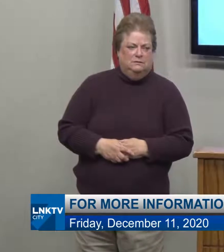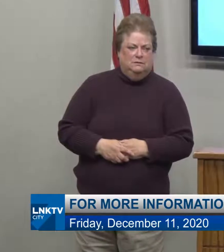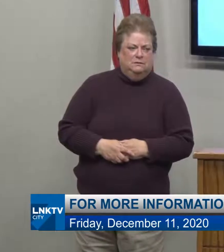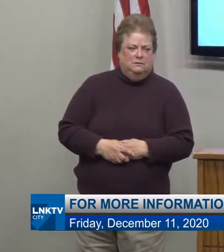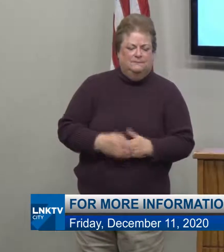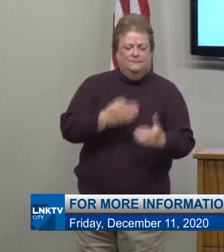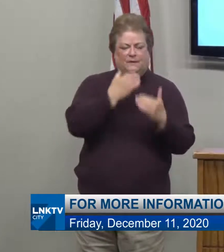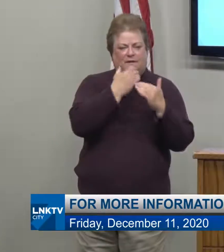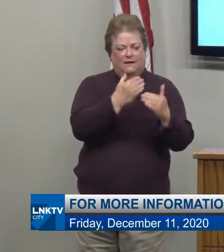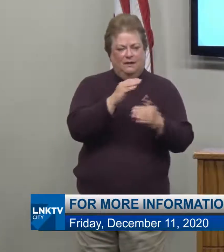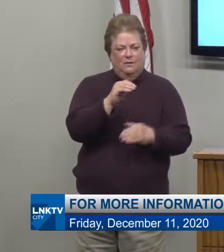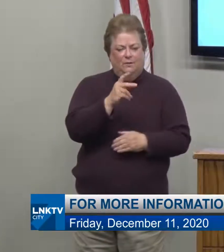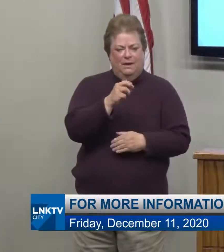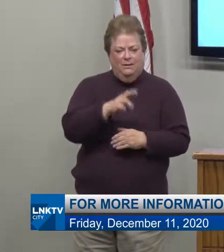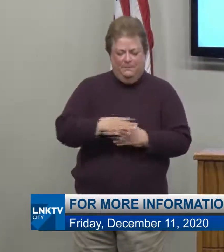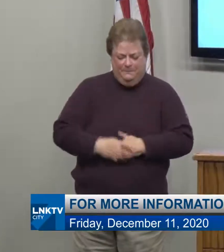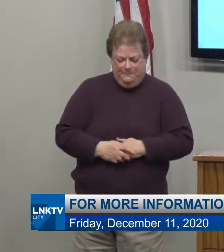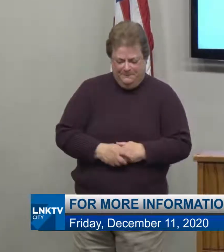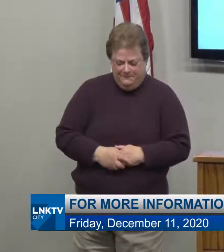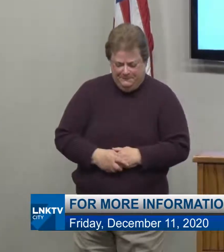Thank you, Mayor.